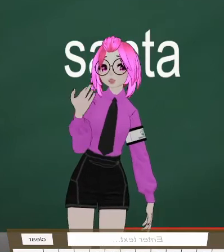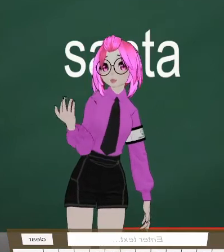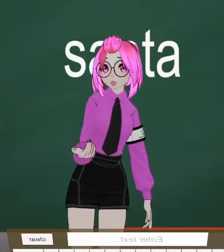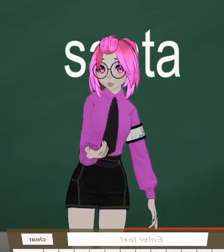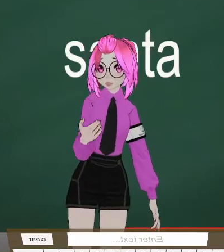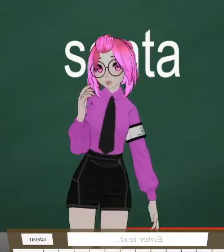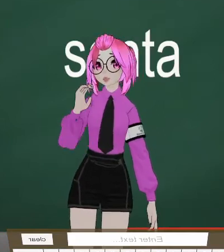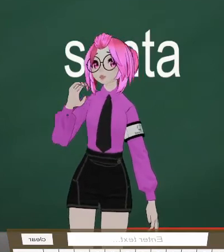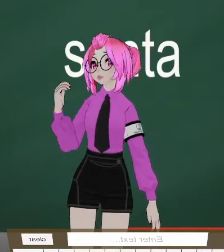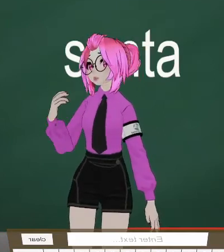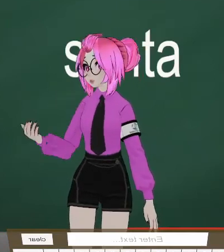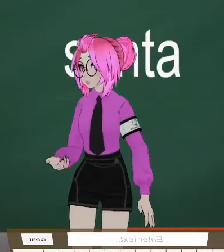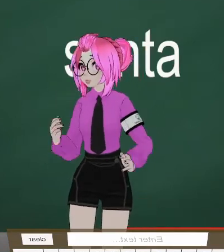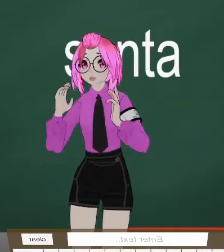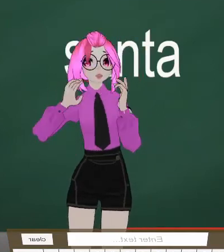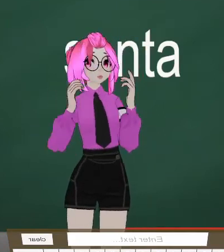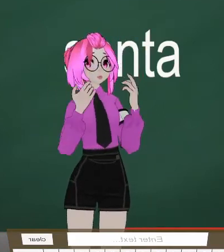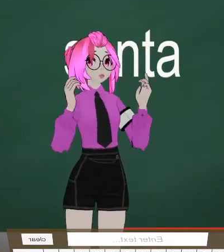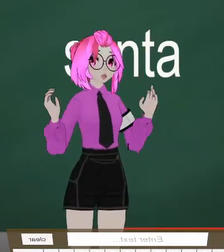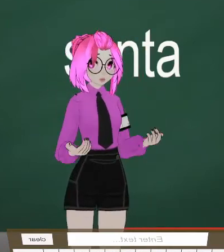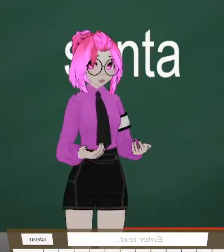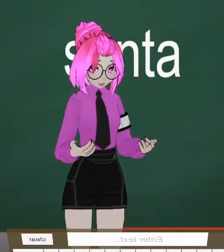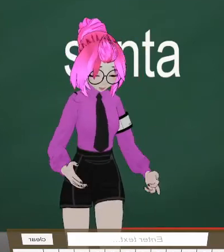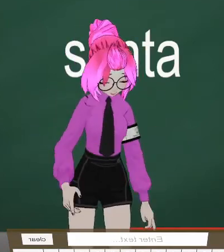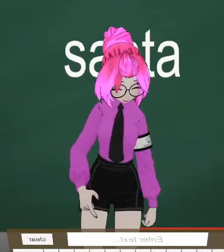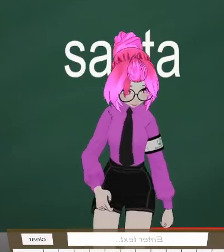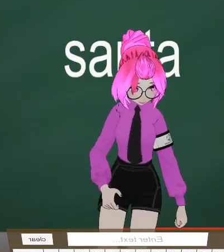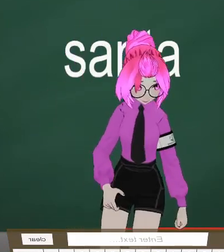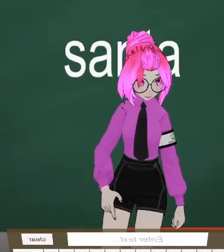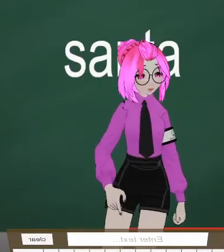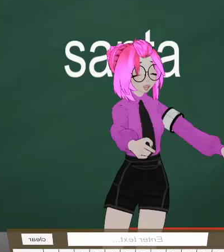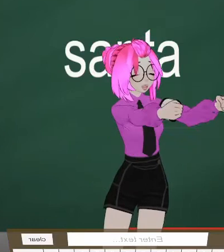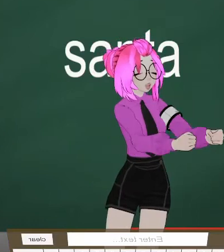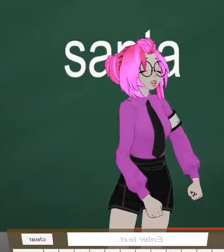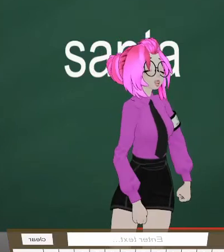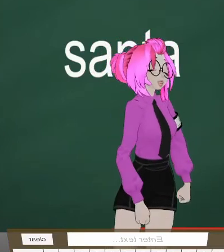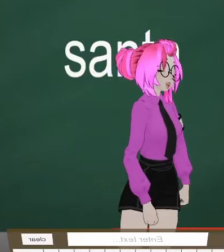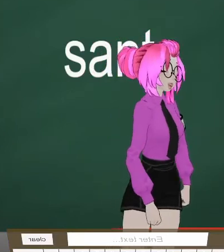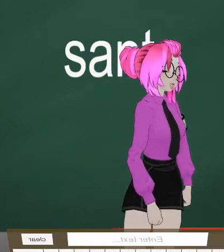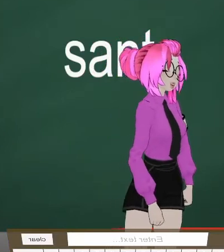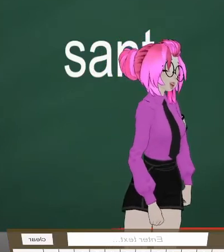it with one santa or santa and then i feel like i'm gonna misspell this so hold on